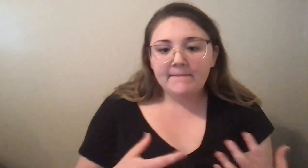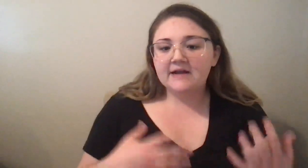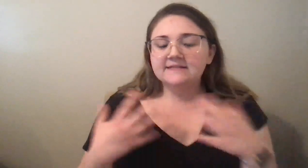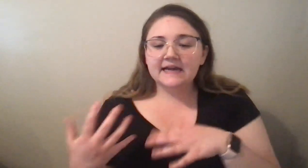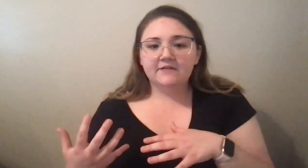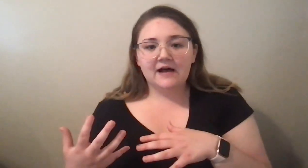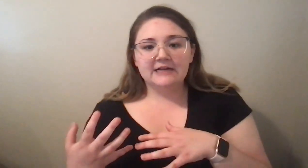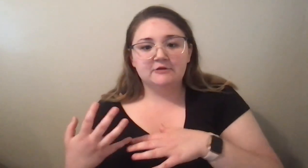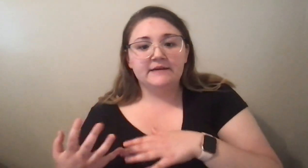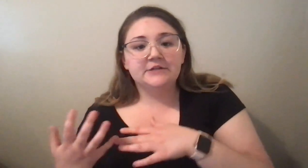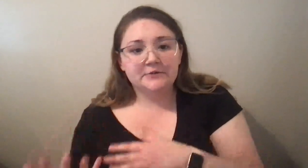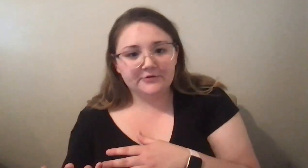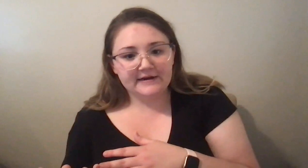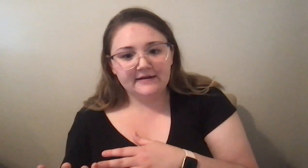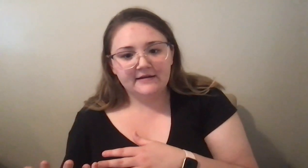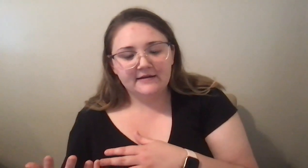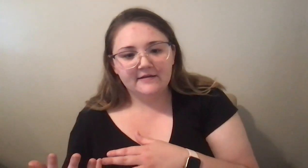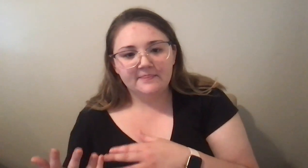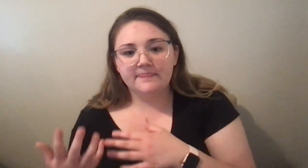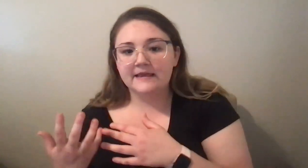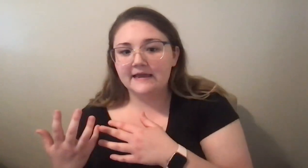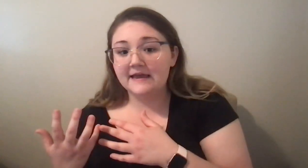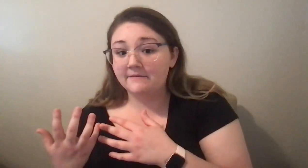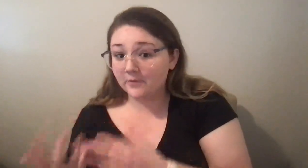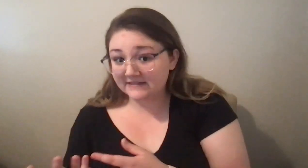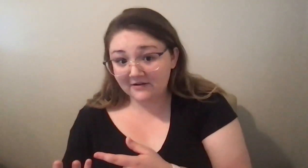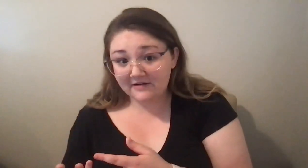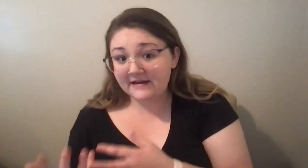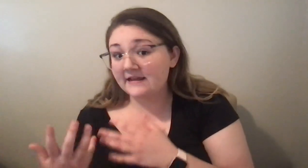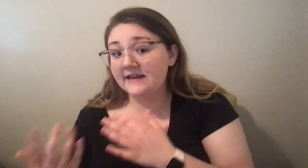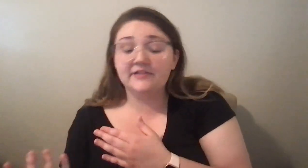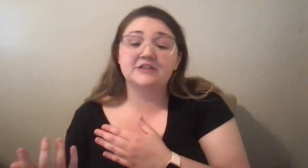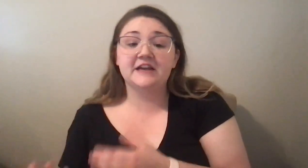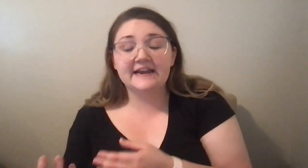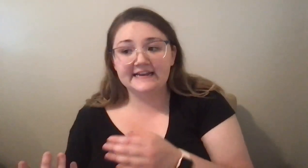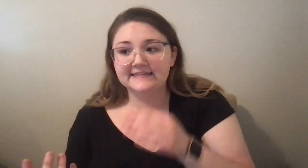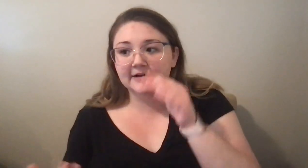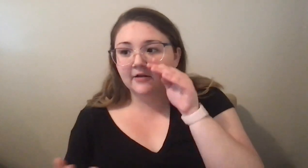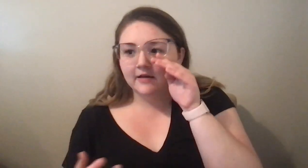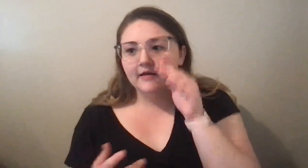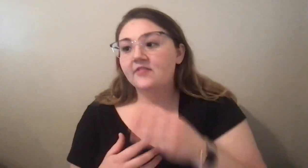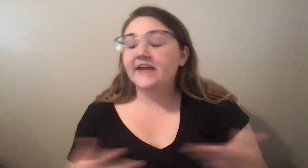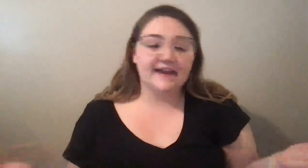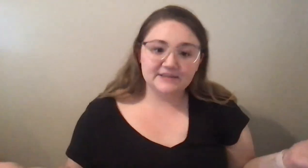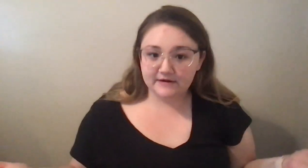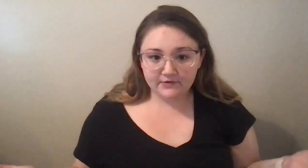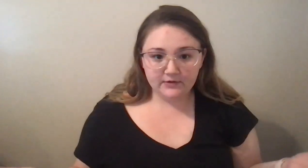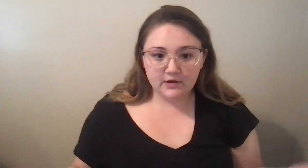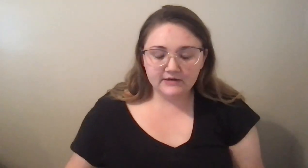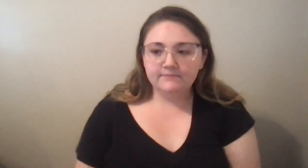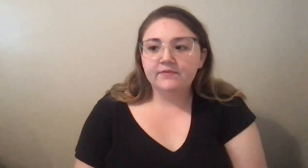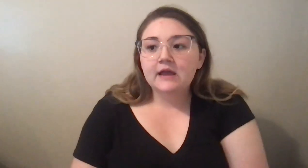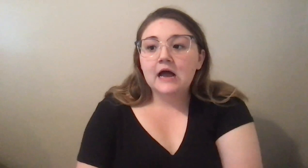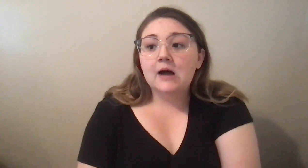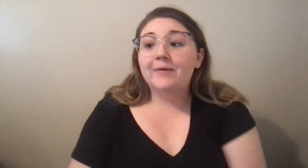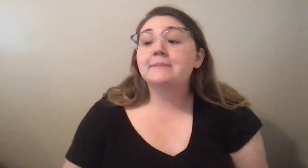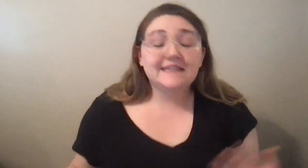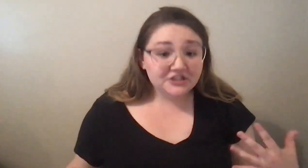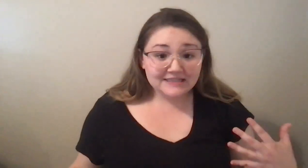it. But outside of class with me tutoring and voice on and English and ASL, they can ask whatever they want. When